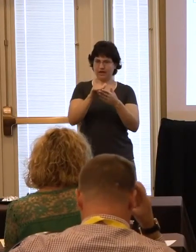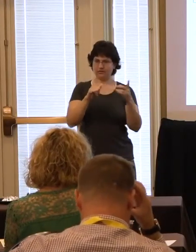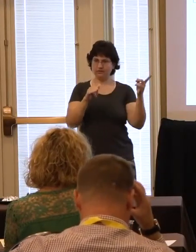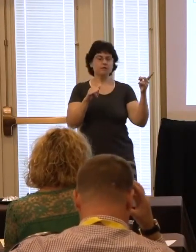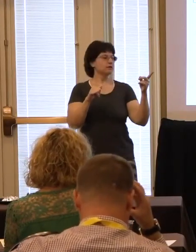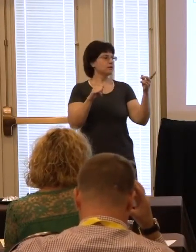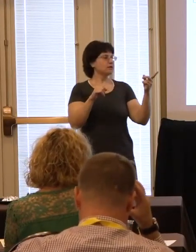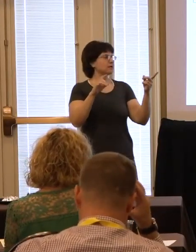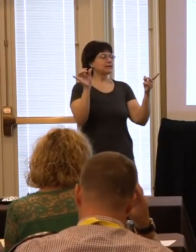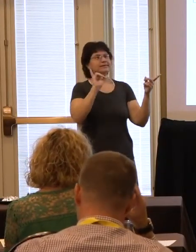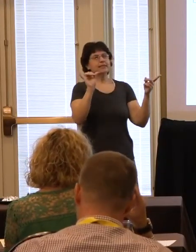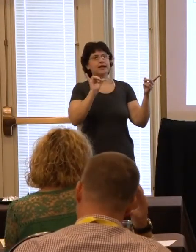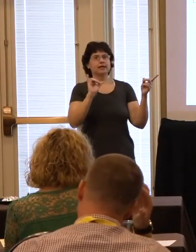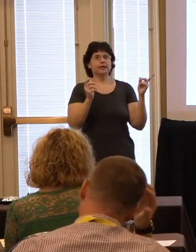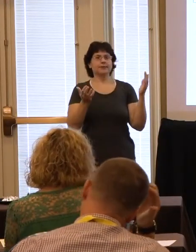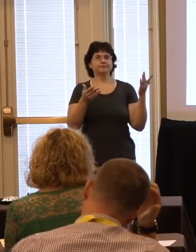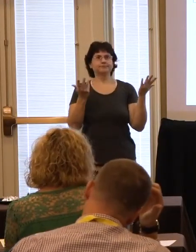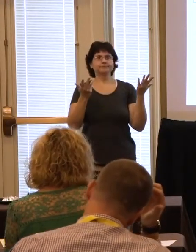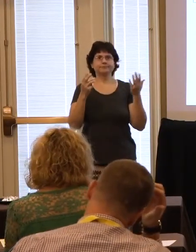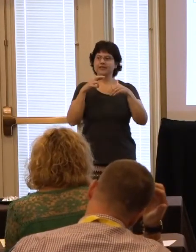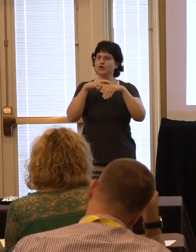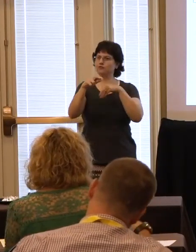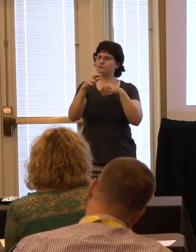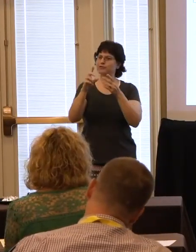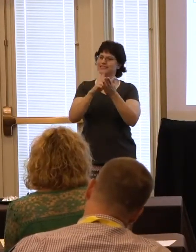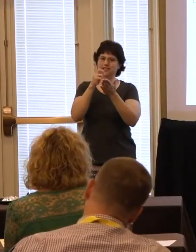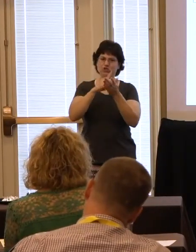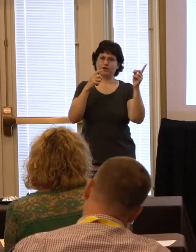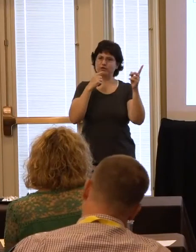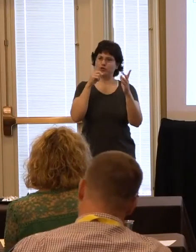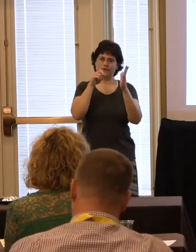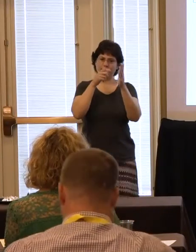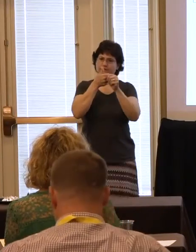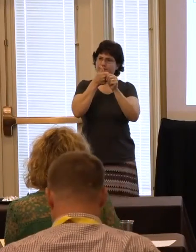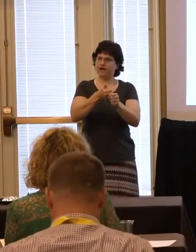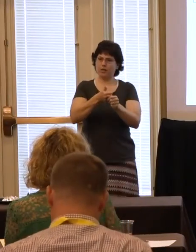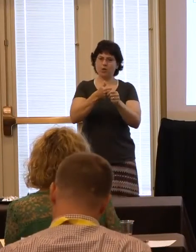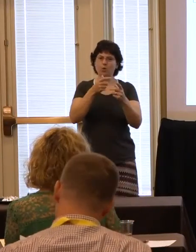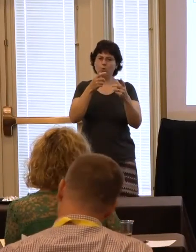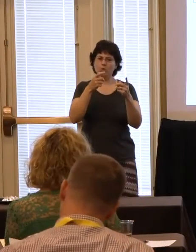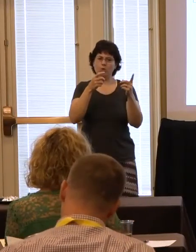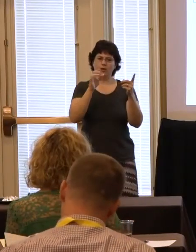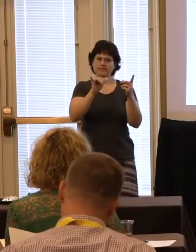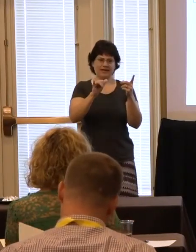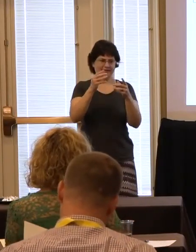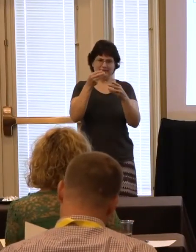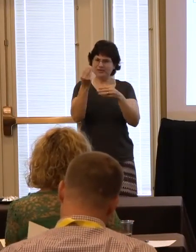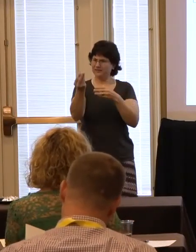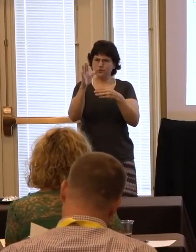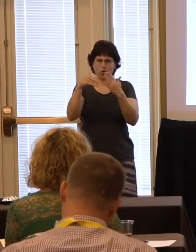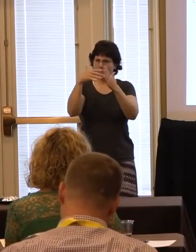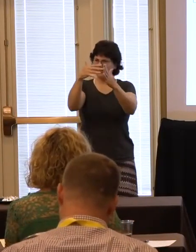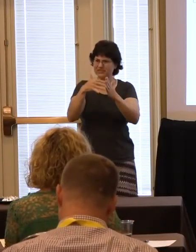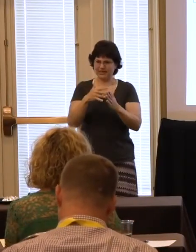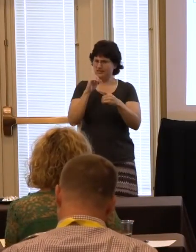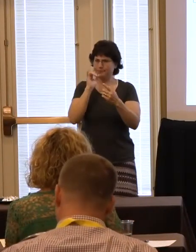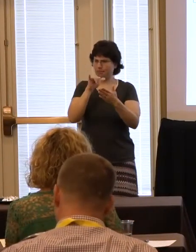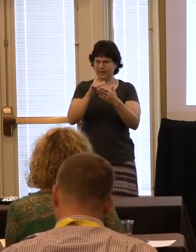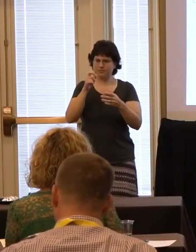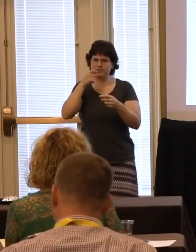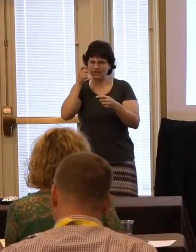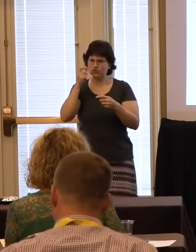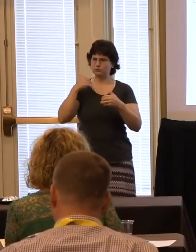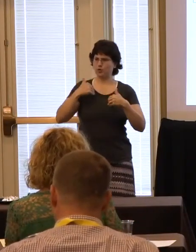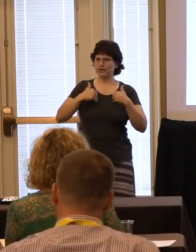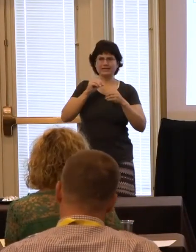that. It's like a reference dictionary. You go by disorder, and they give you all the studies.